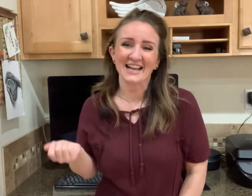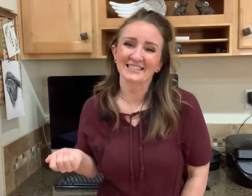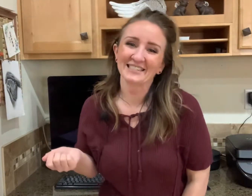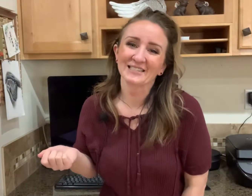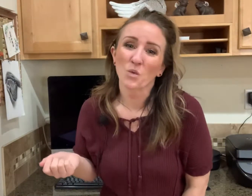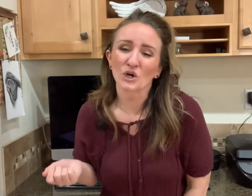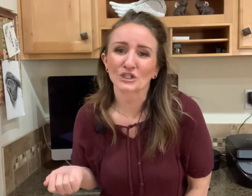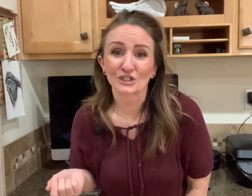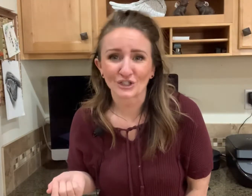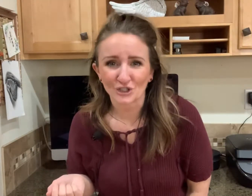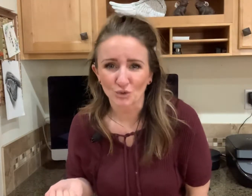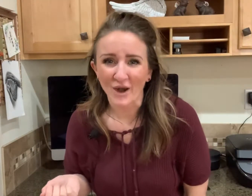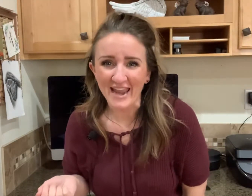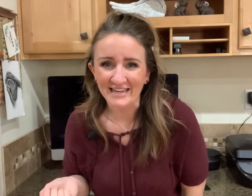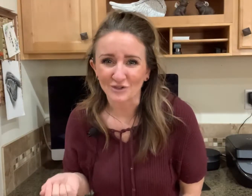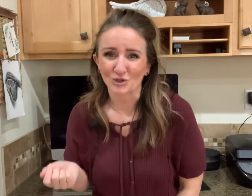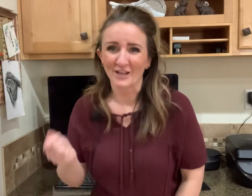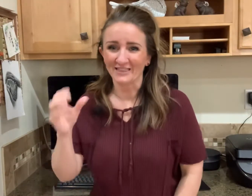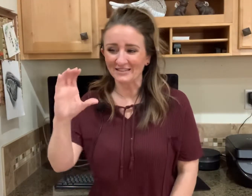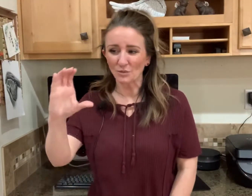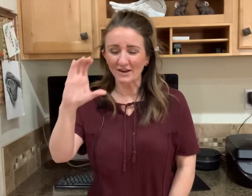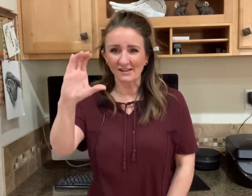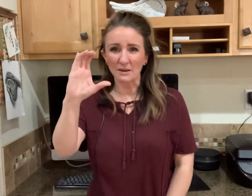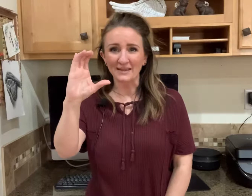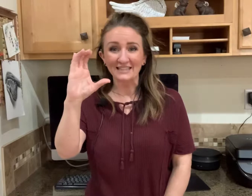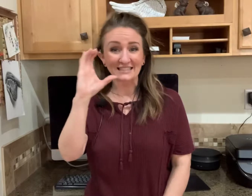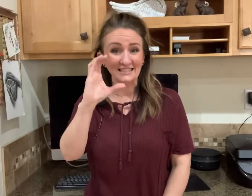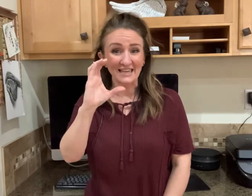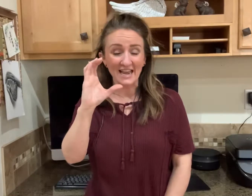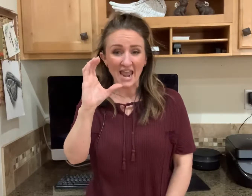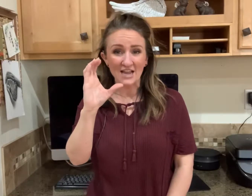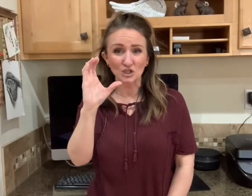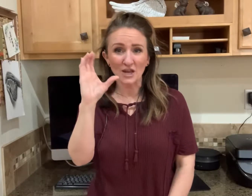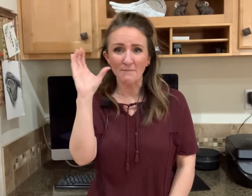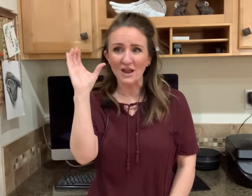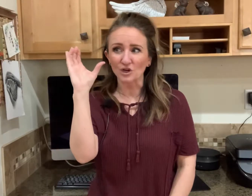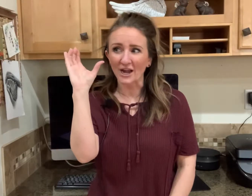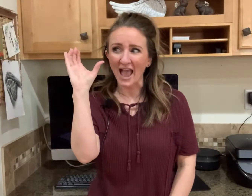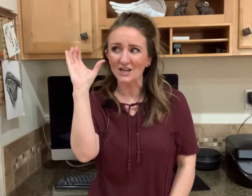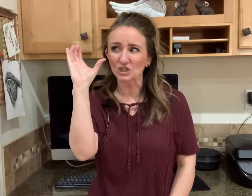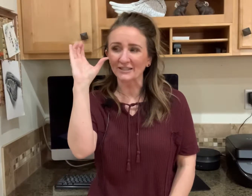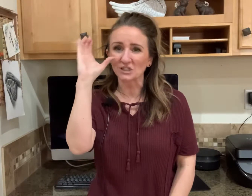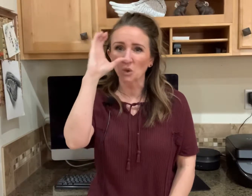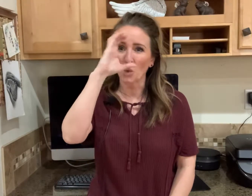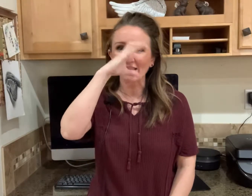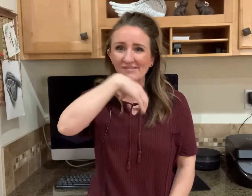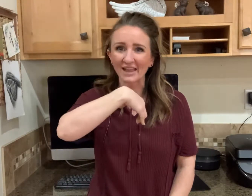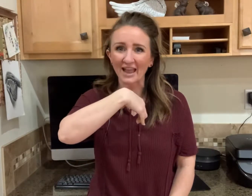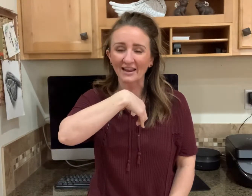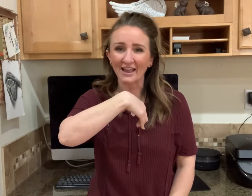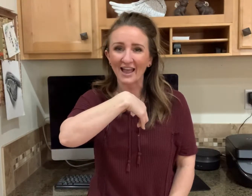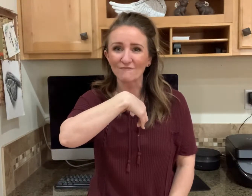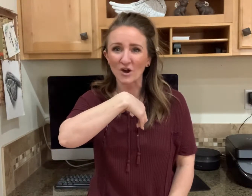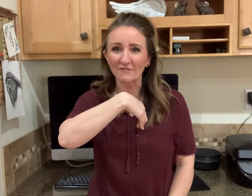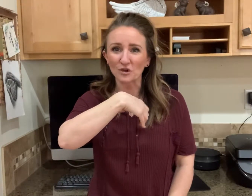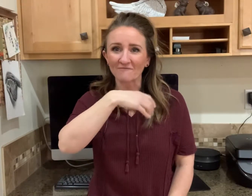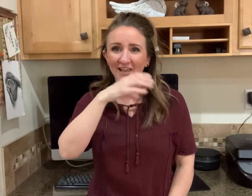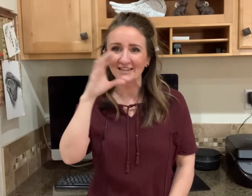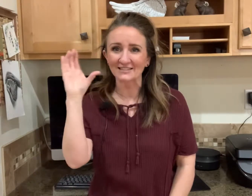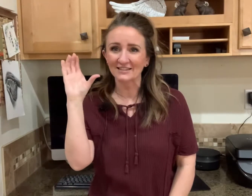is the word strange. This one is going to be a C hand shape, and you're going to actually twist it in front of your face. So